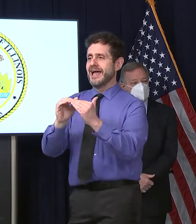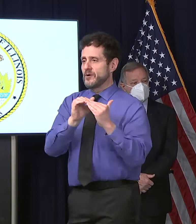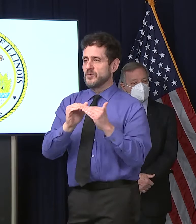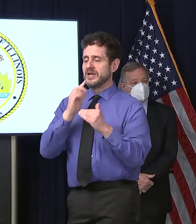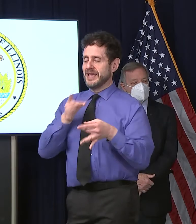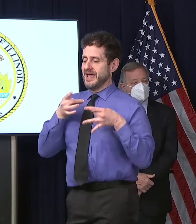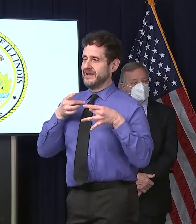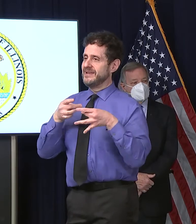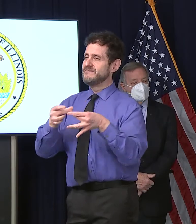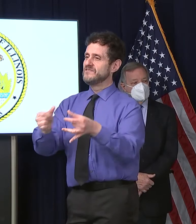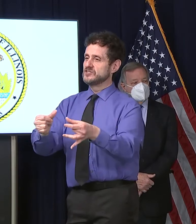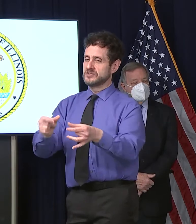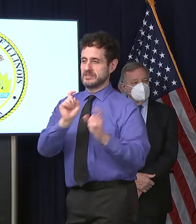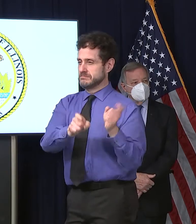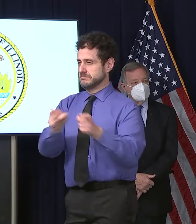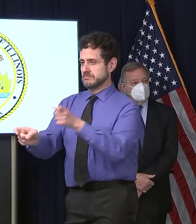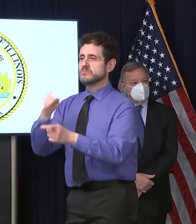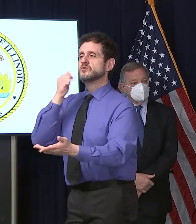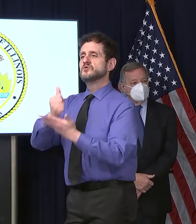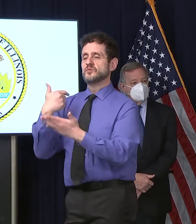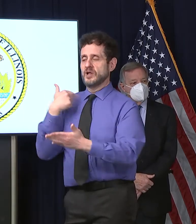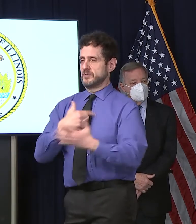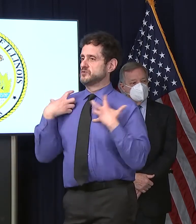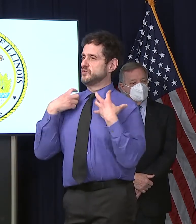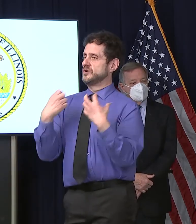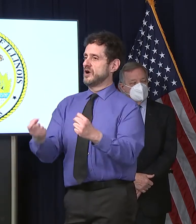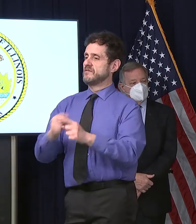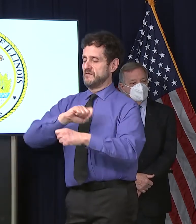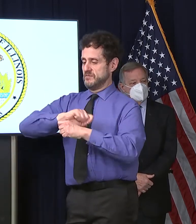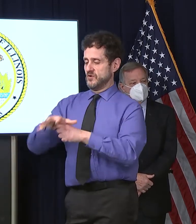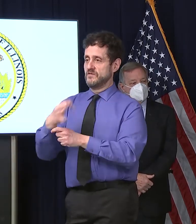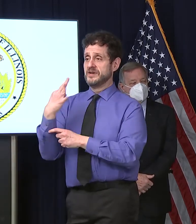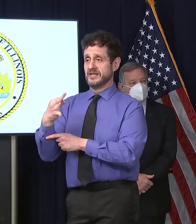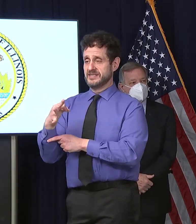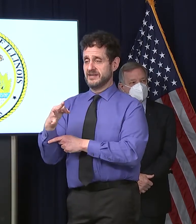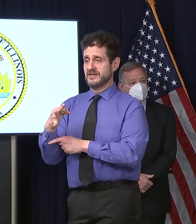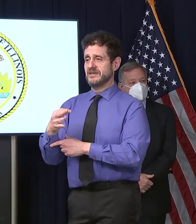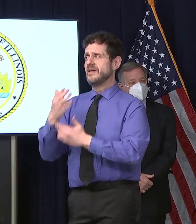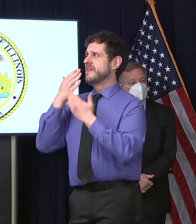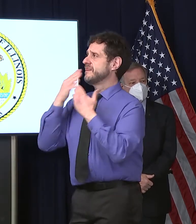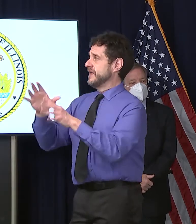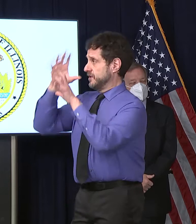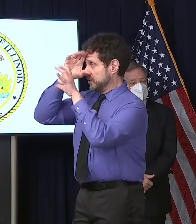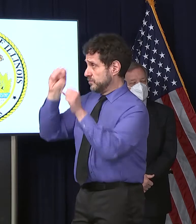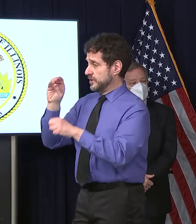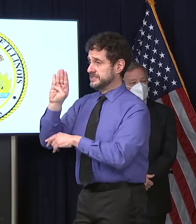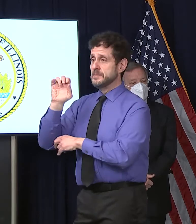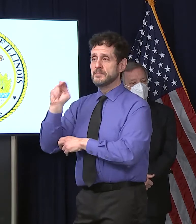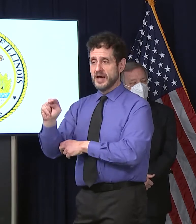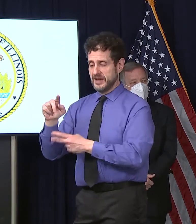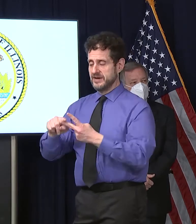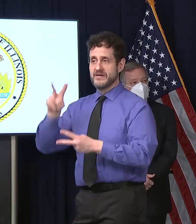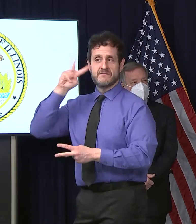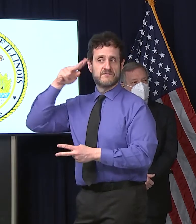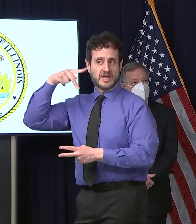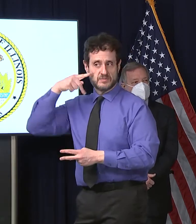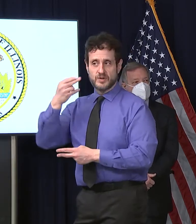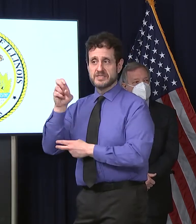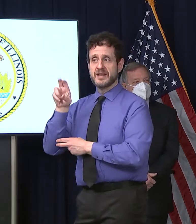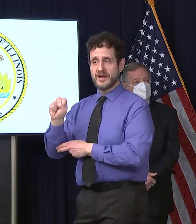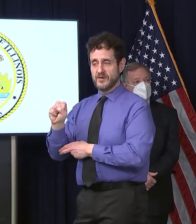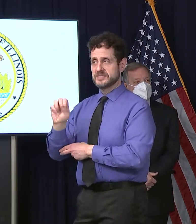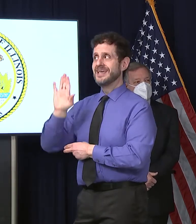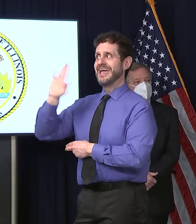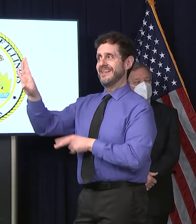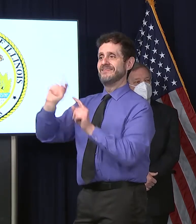our COVID-19 recovery efforts. Thank you to President Biden, Vice President Harris,